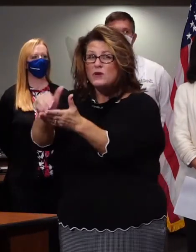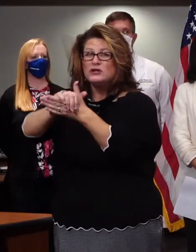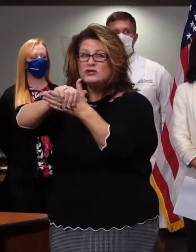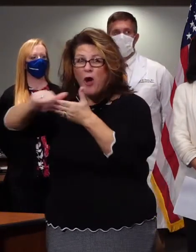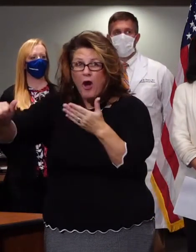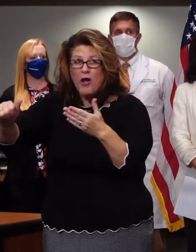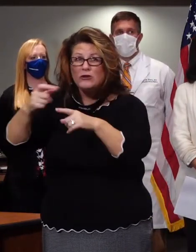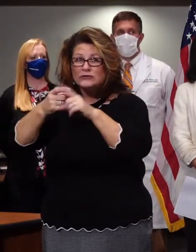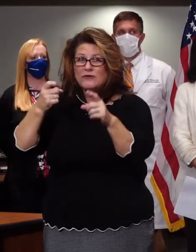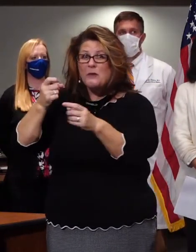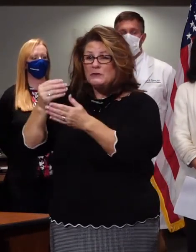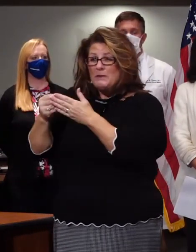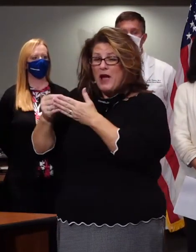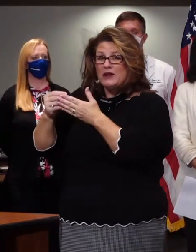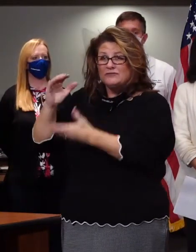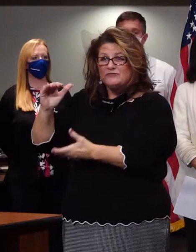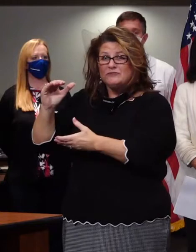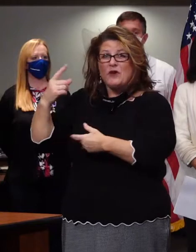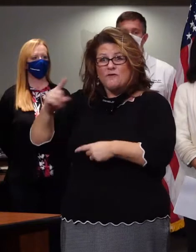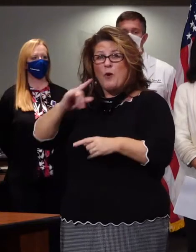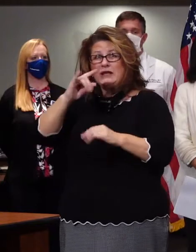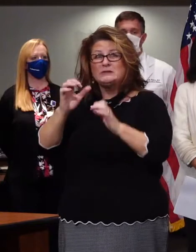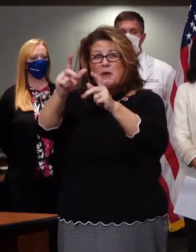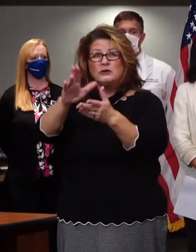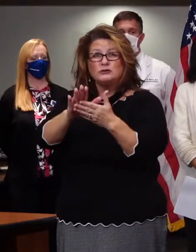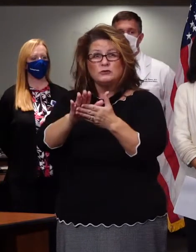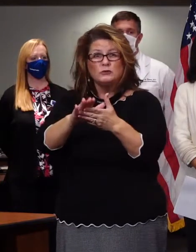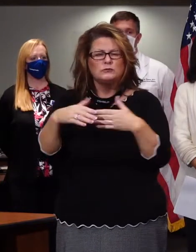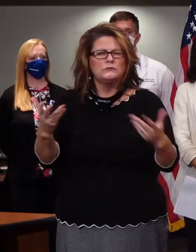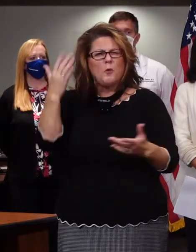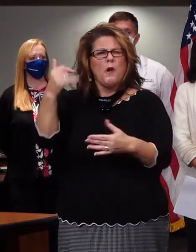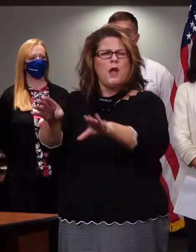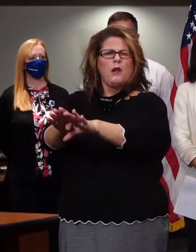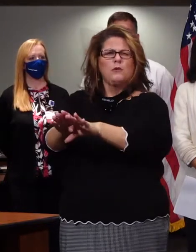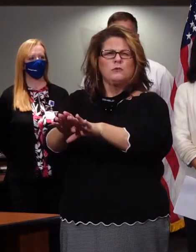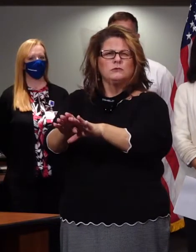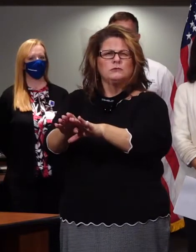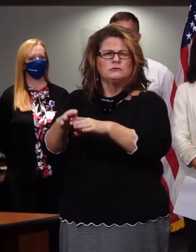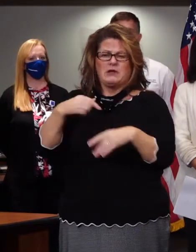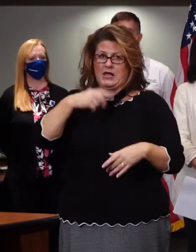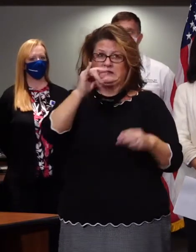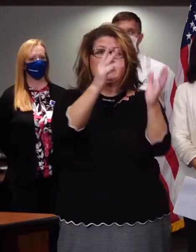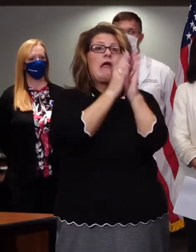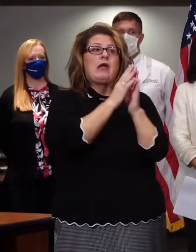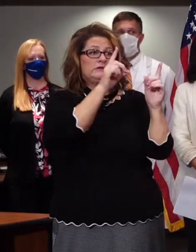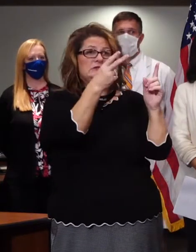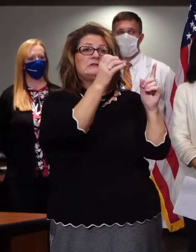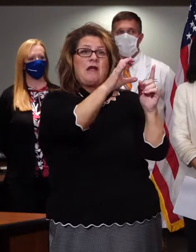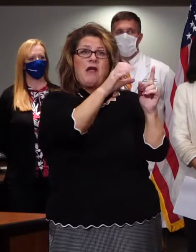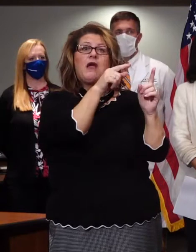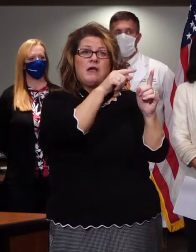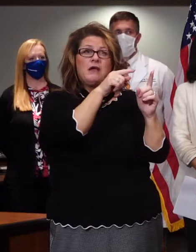students back to the classroom. 2 weeks ago, I directed the Department of Health and Environmental Control to provide every